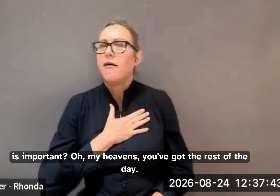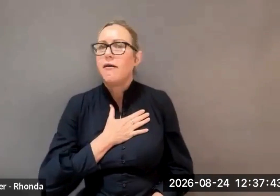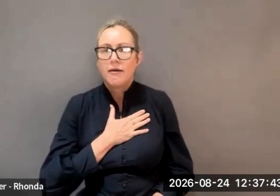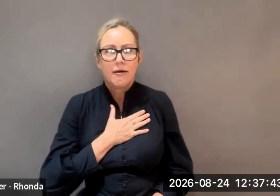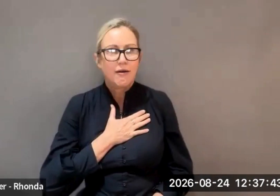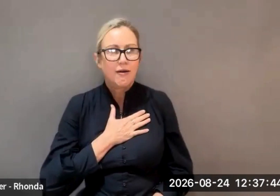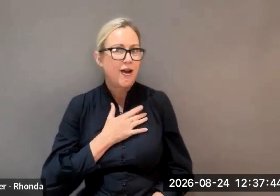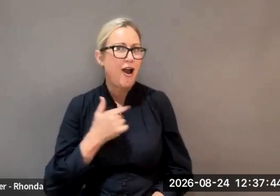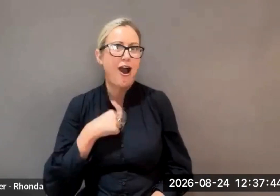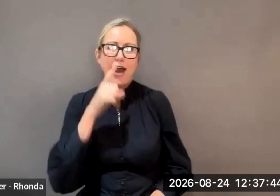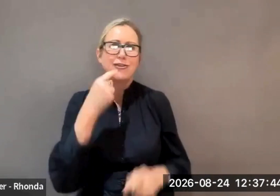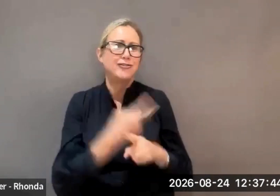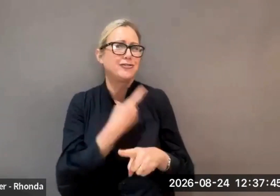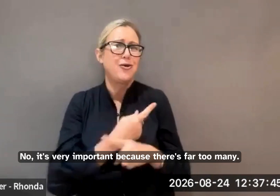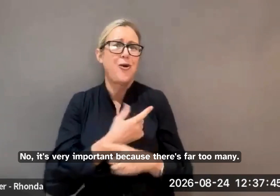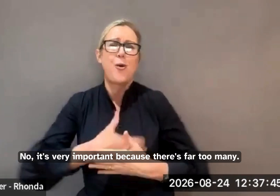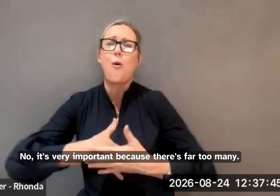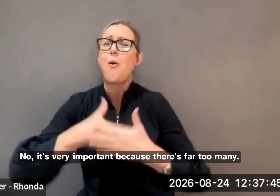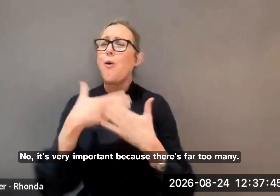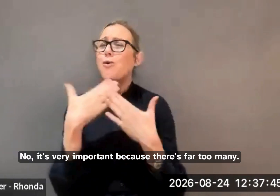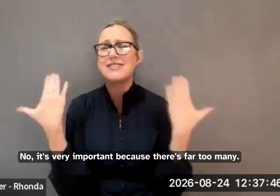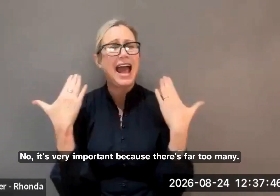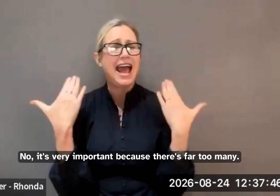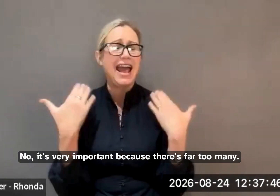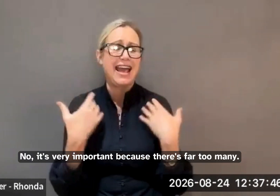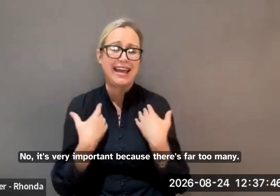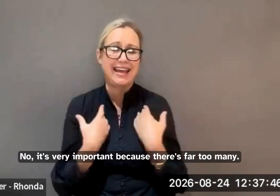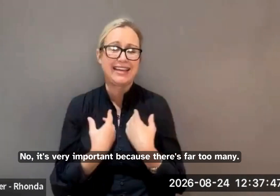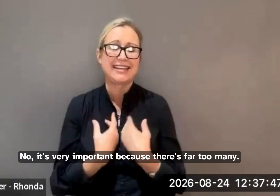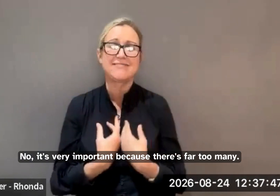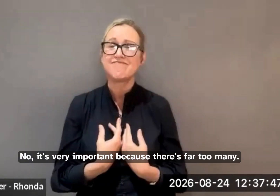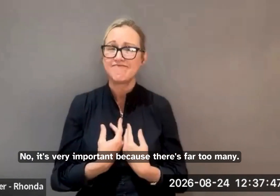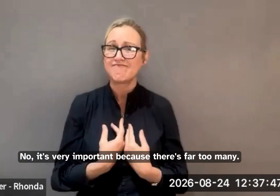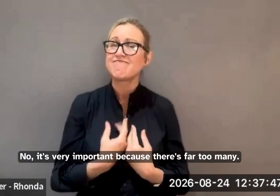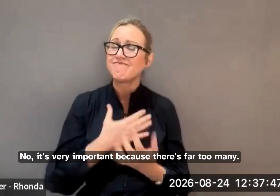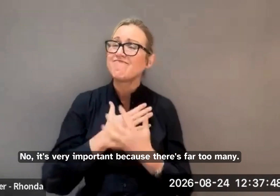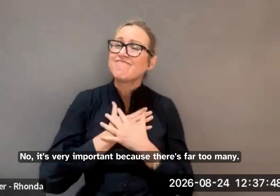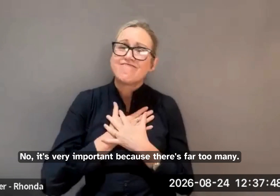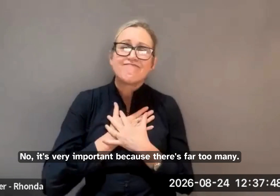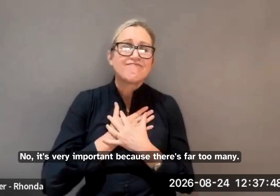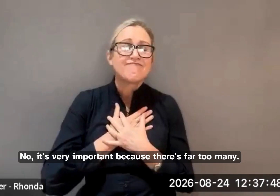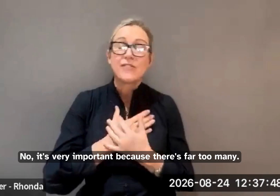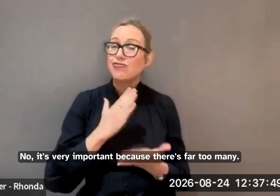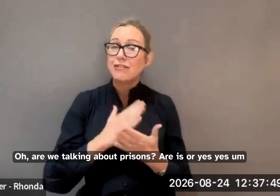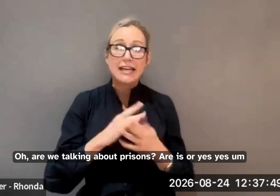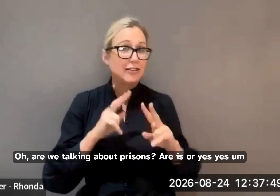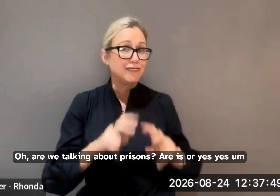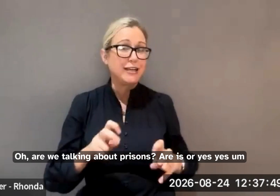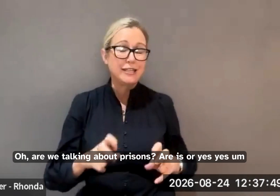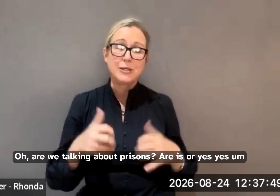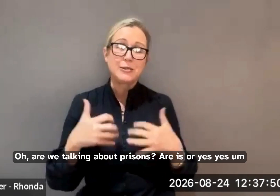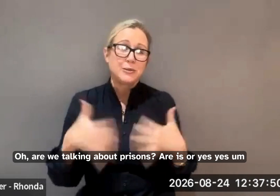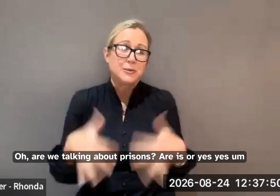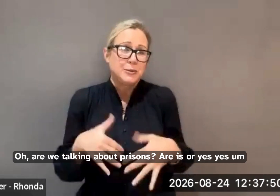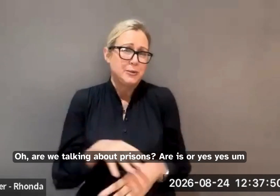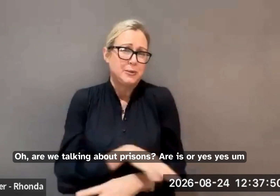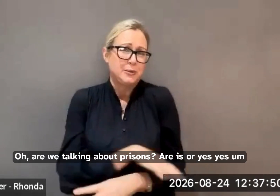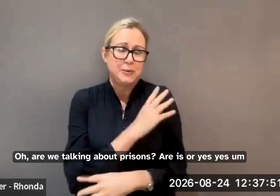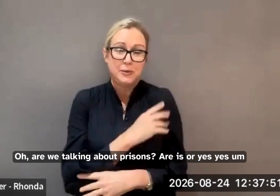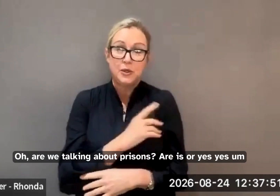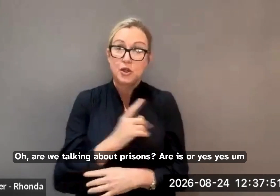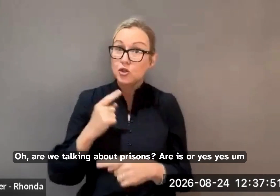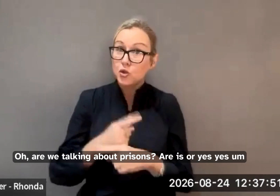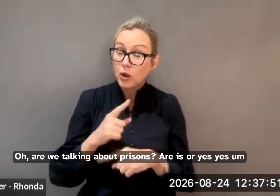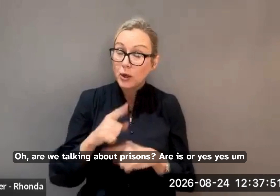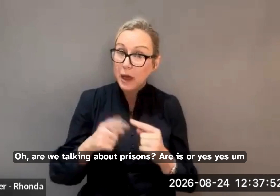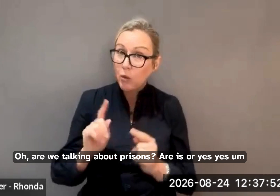rest of the day? No, it's very important because there's far too many. Oh, are we talking about